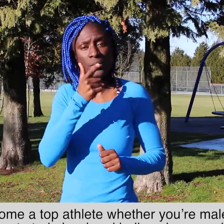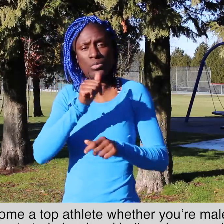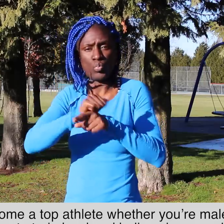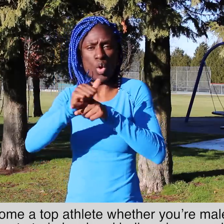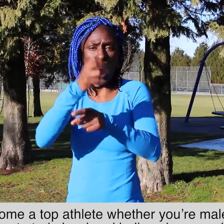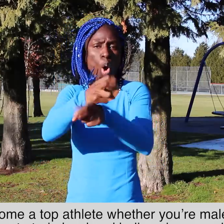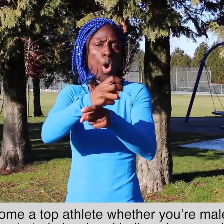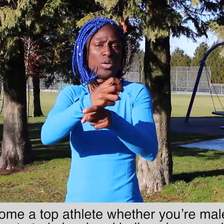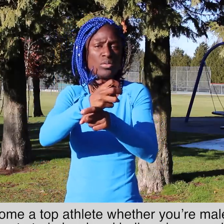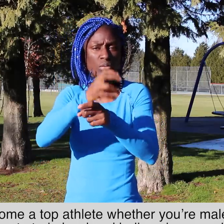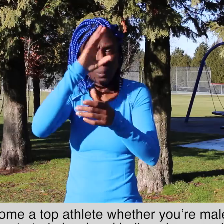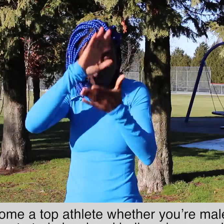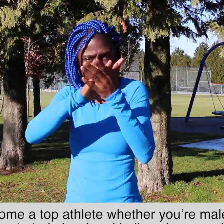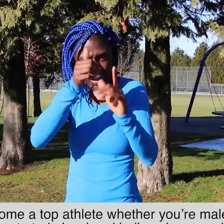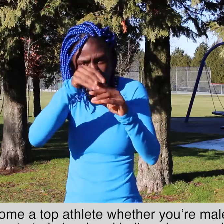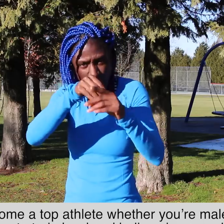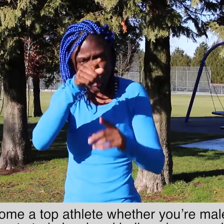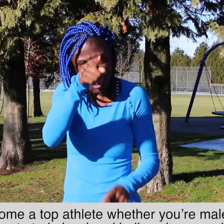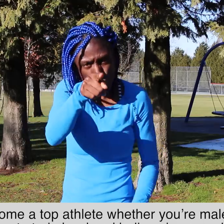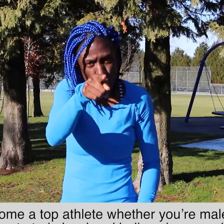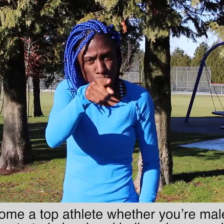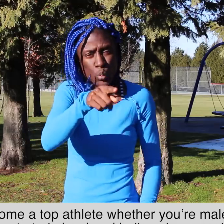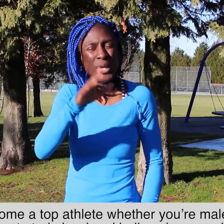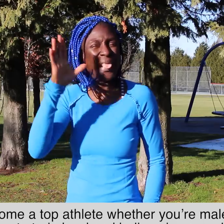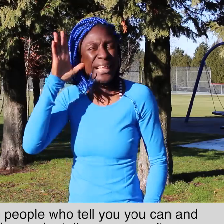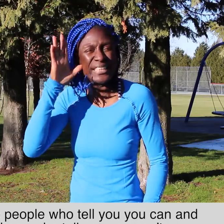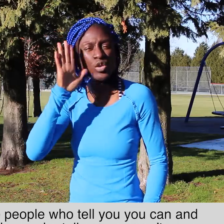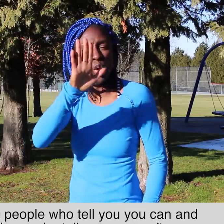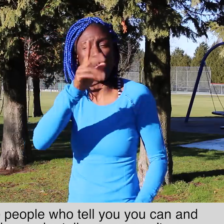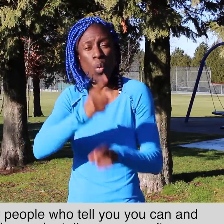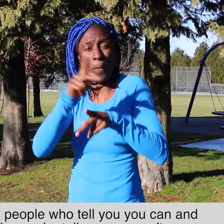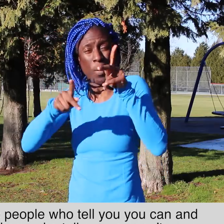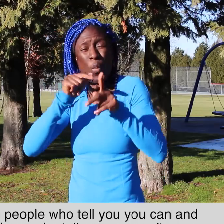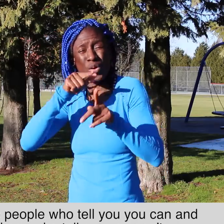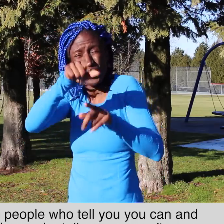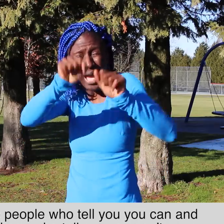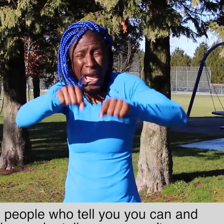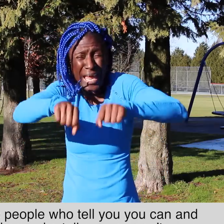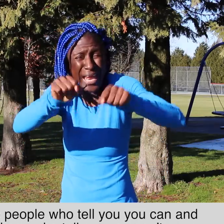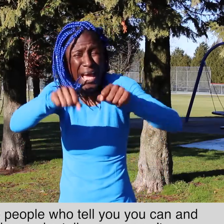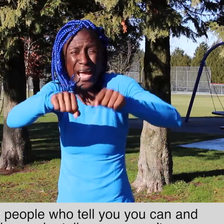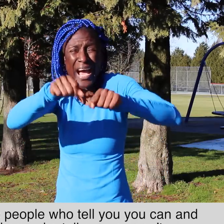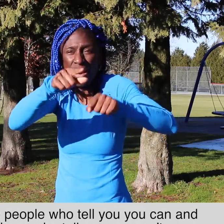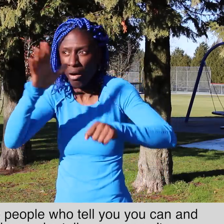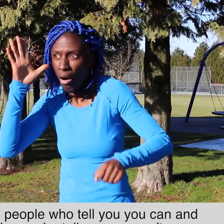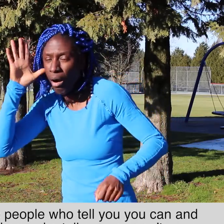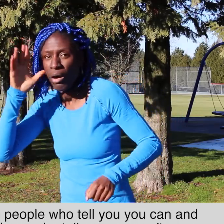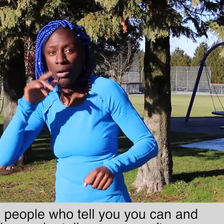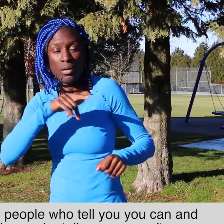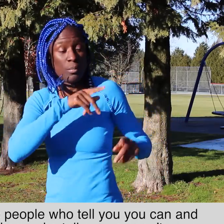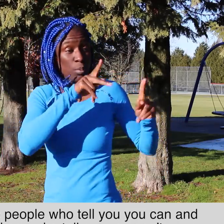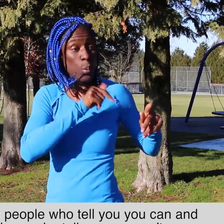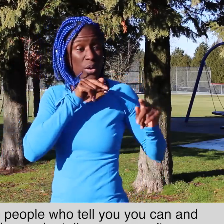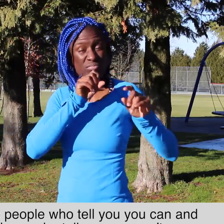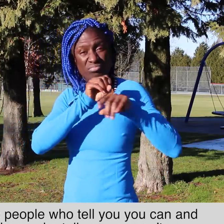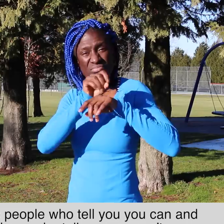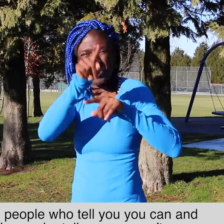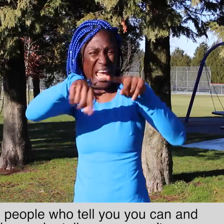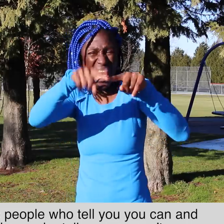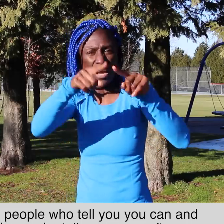athlete, whether you're male or female, you have to train hard and believe in yourself. Listen to the people who tell